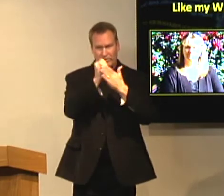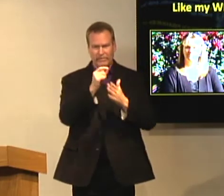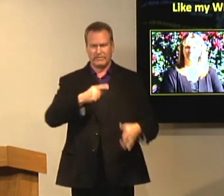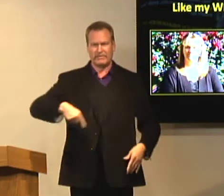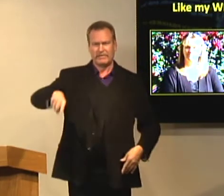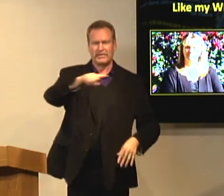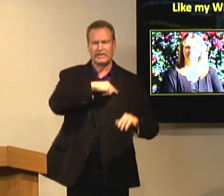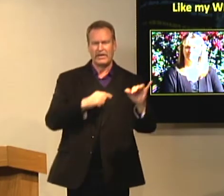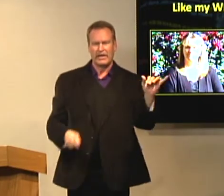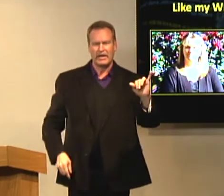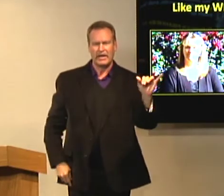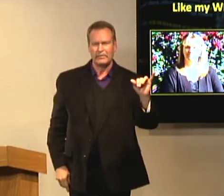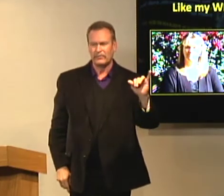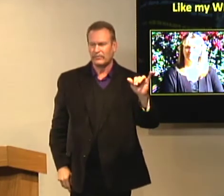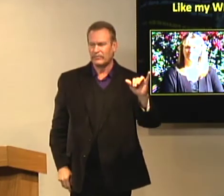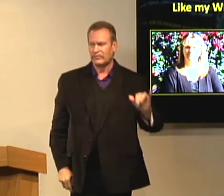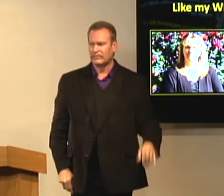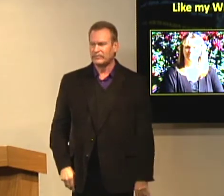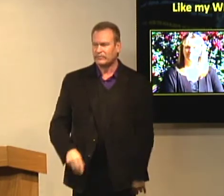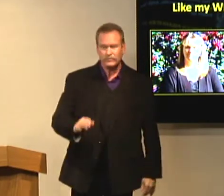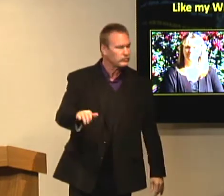just has all of that within her heart, blessings in her heart.